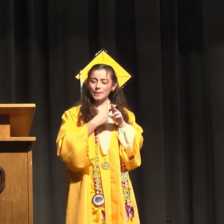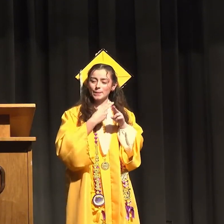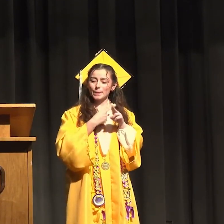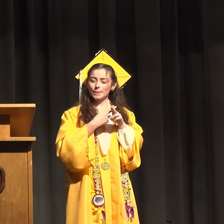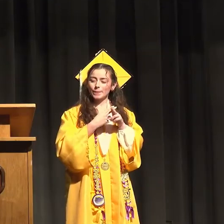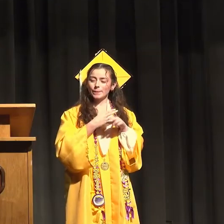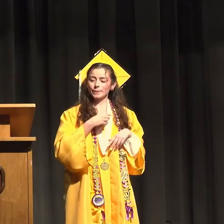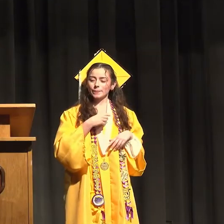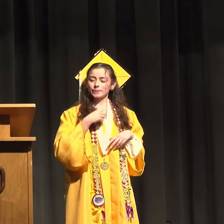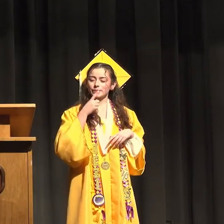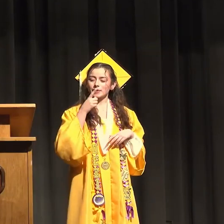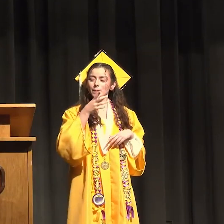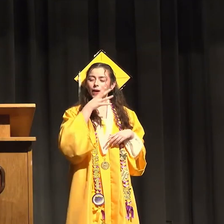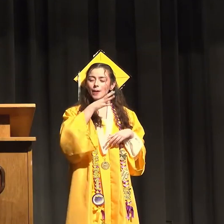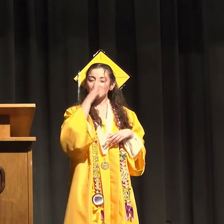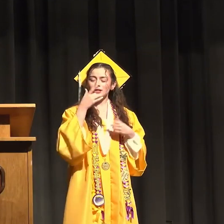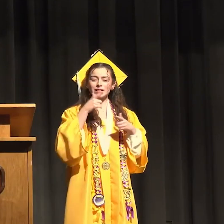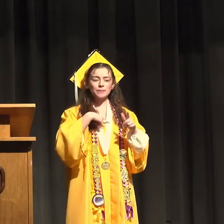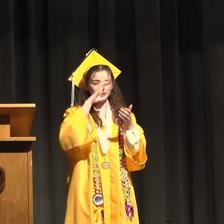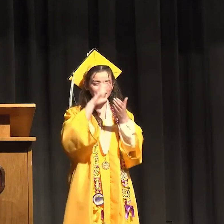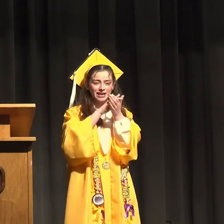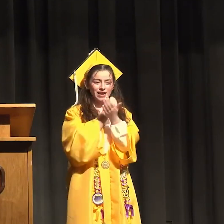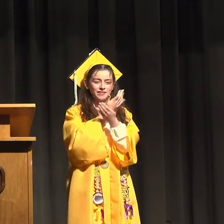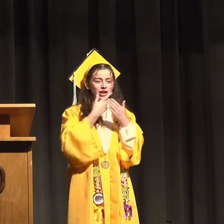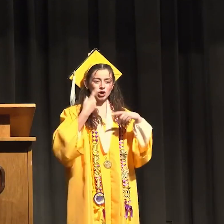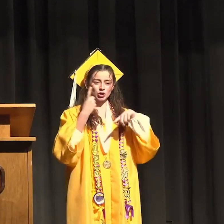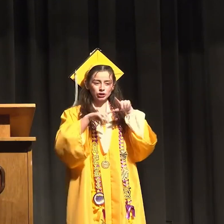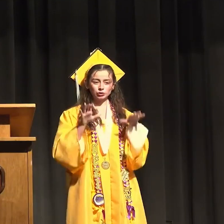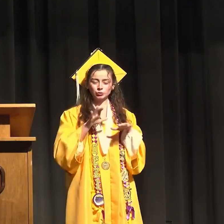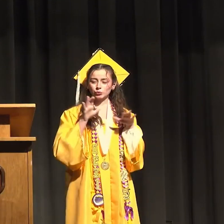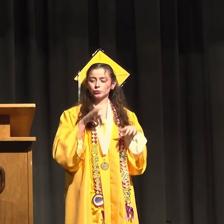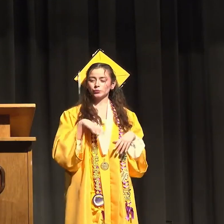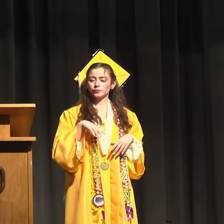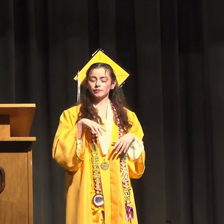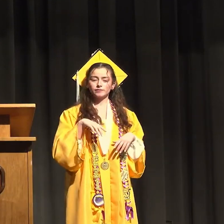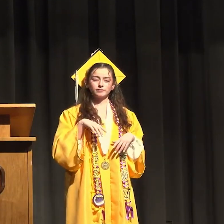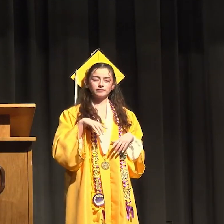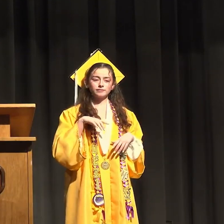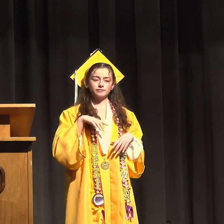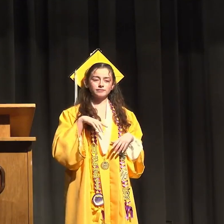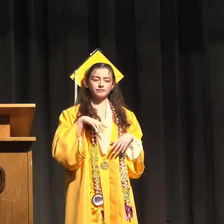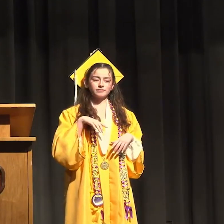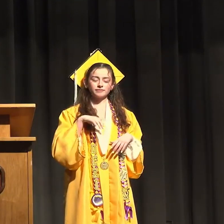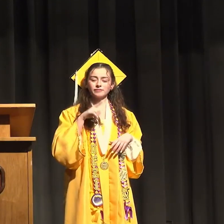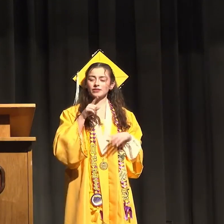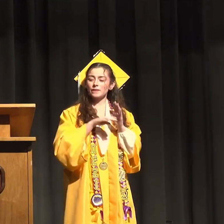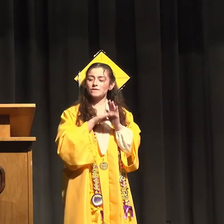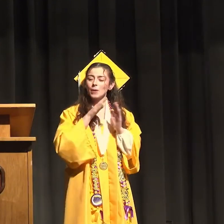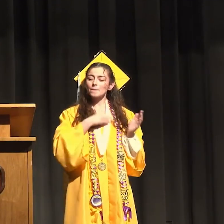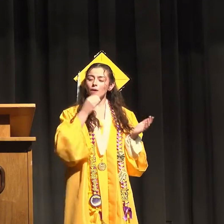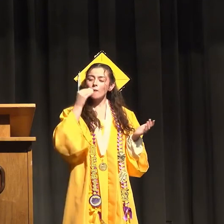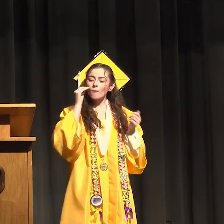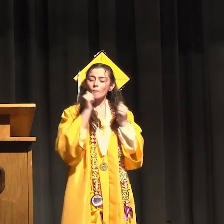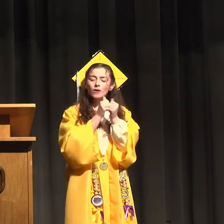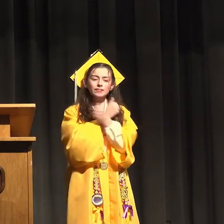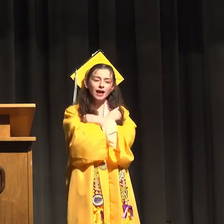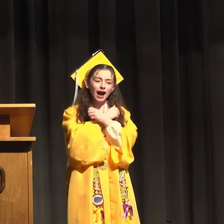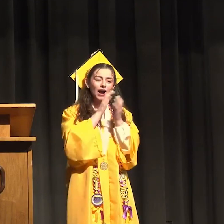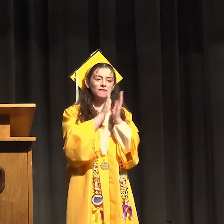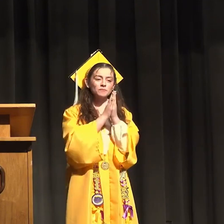who gave me my name. My mom never let me believe there was anything I couldn't do. She filled our home